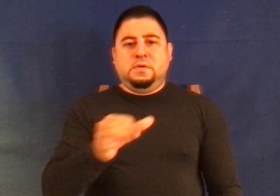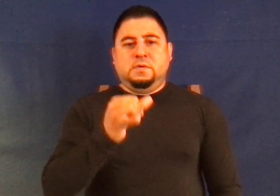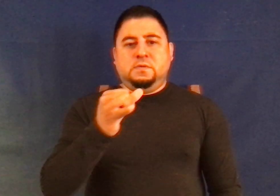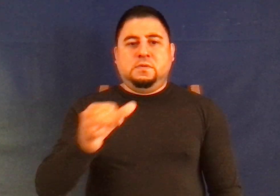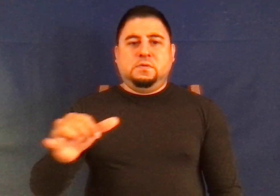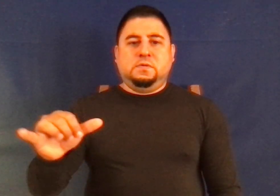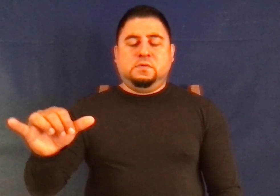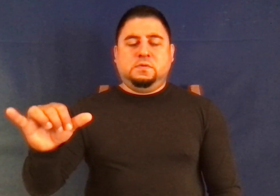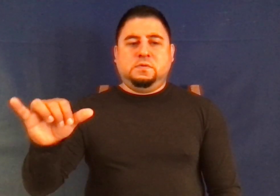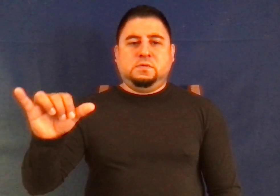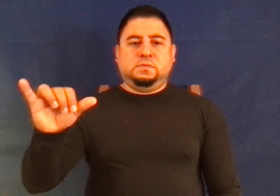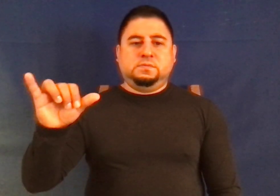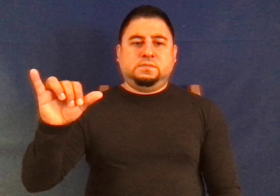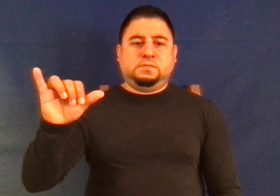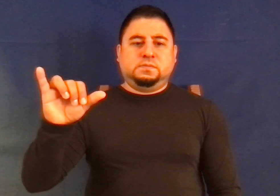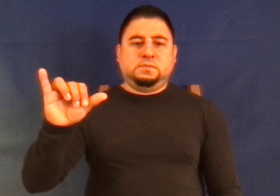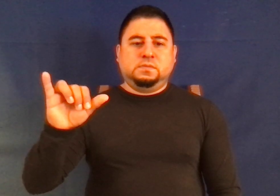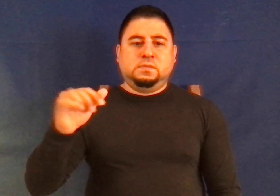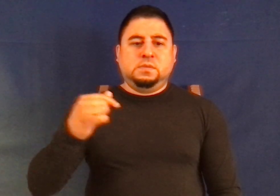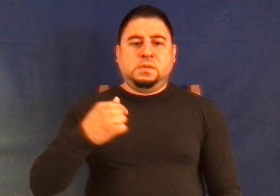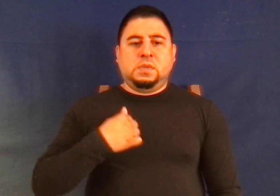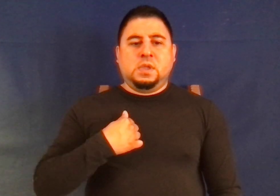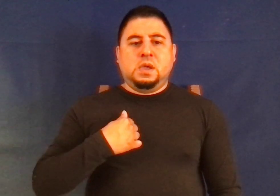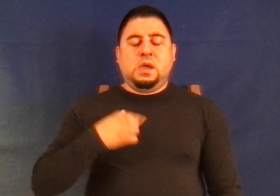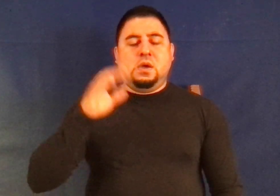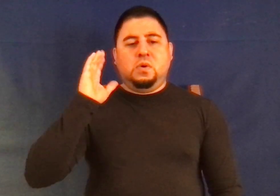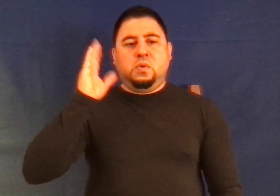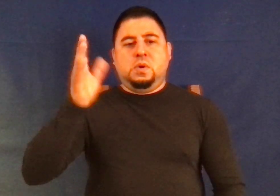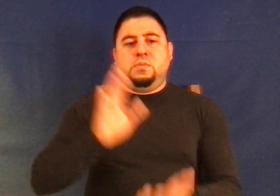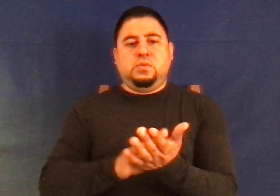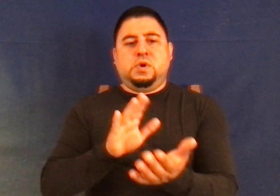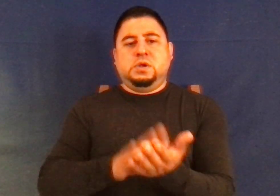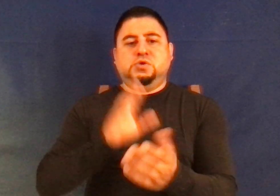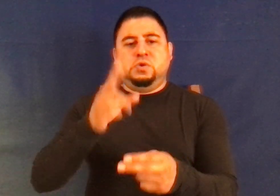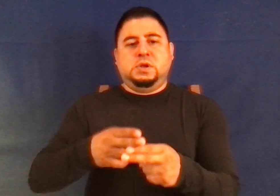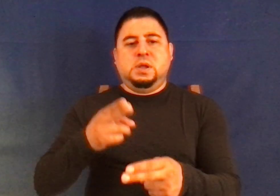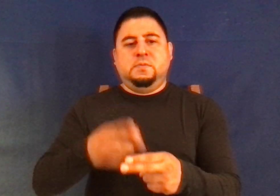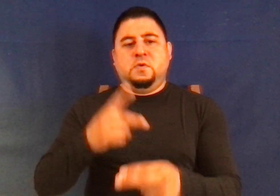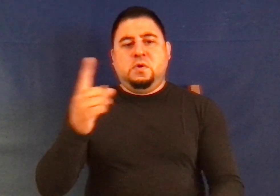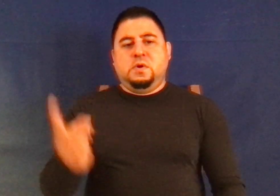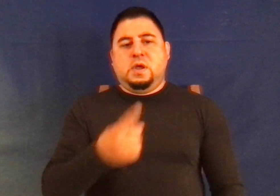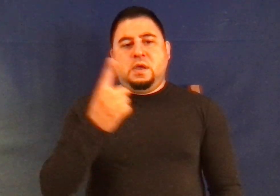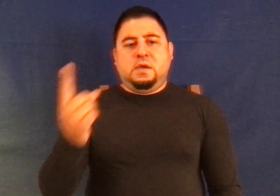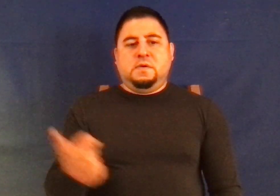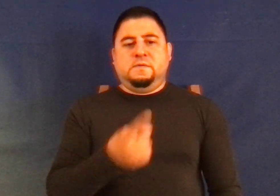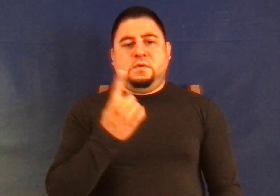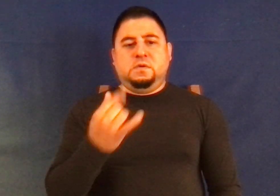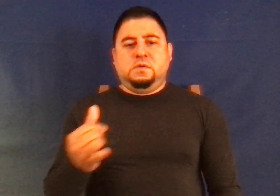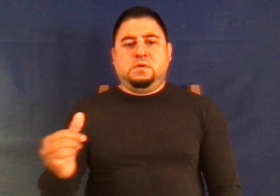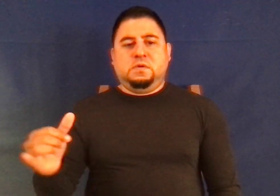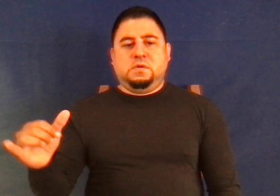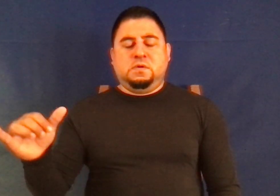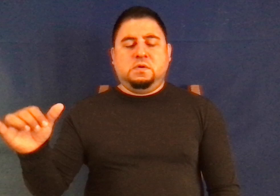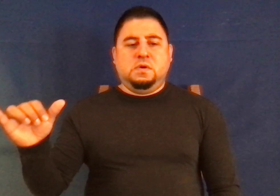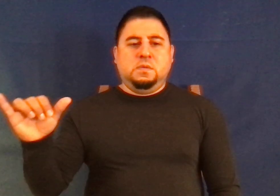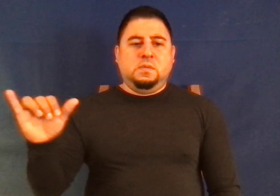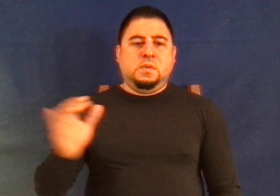ever. I will praise your name forever, my King.